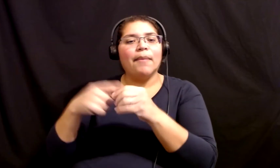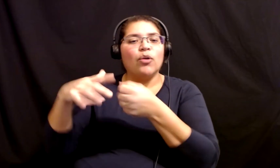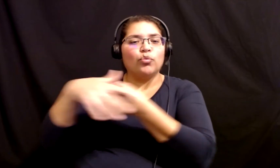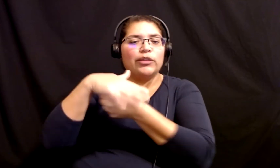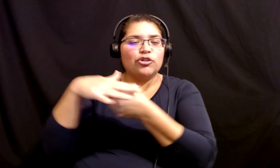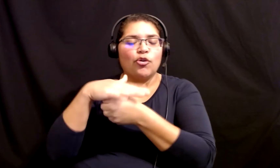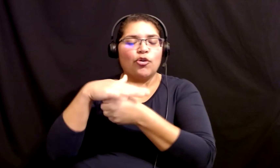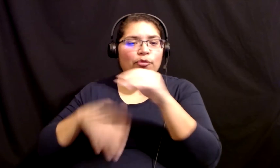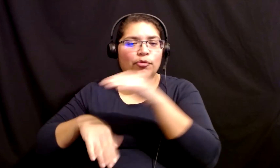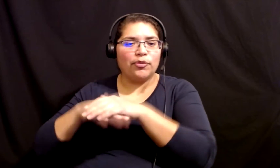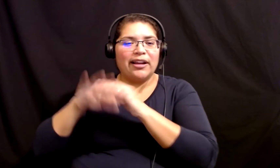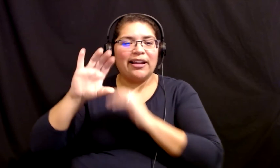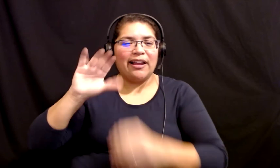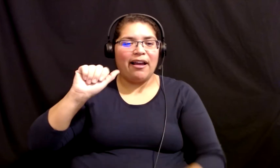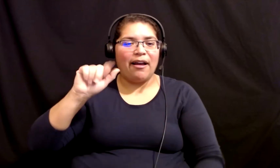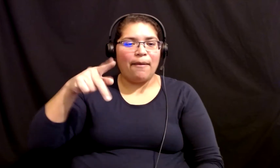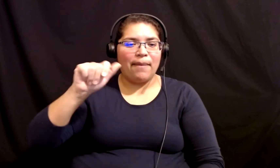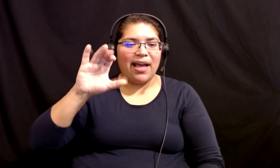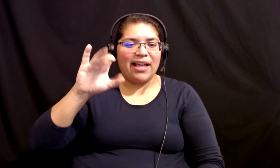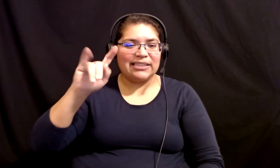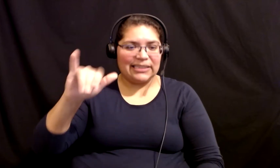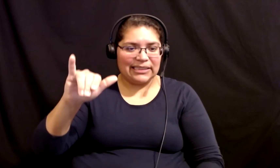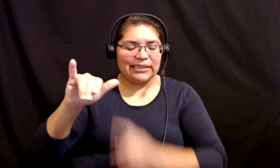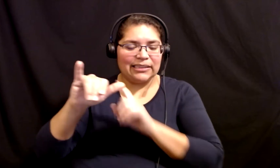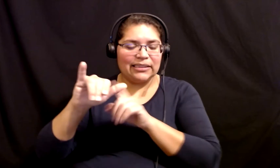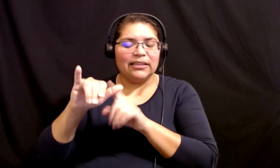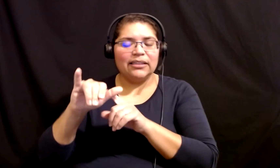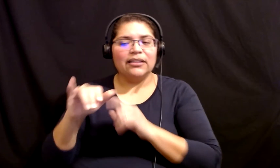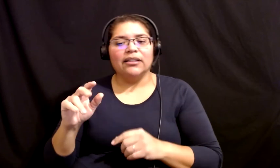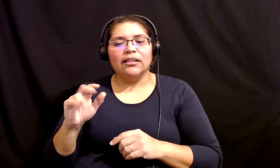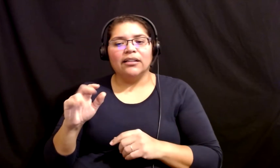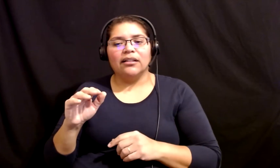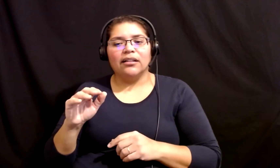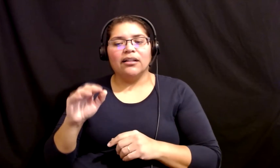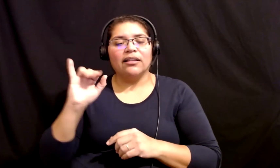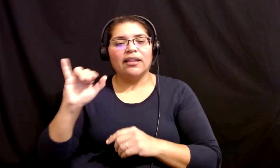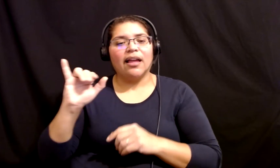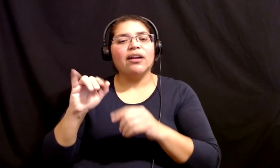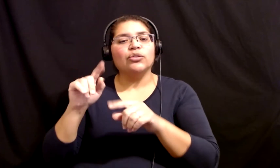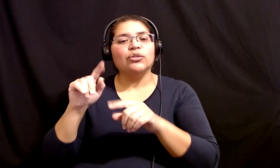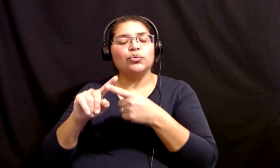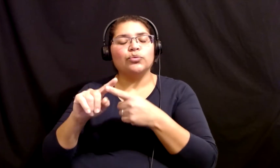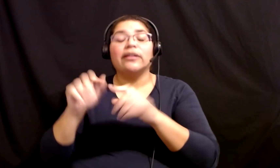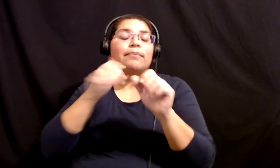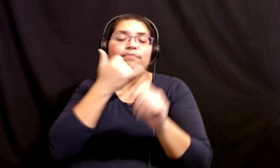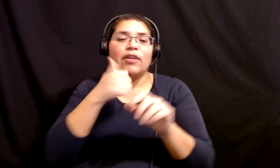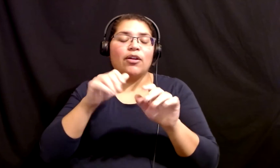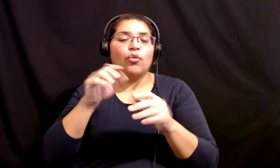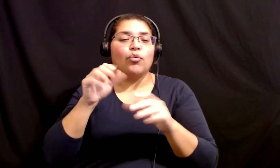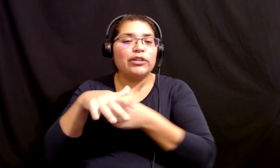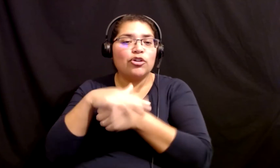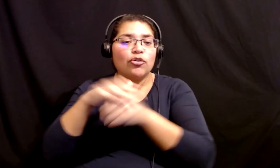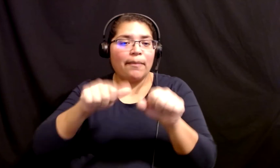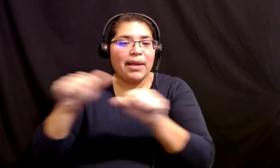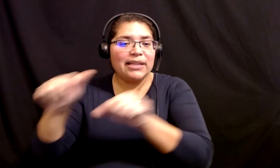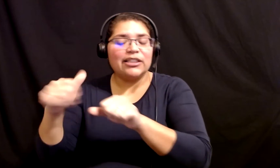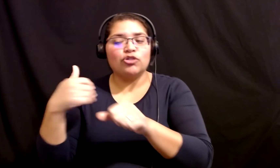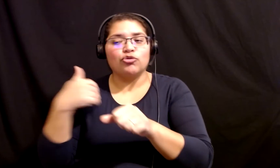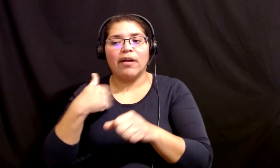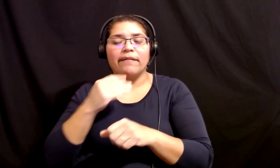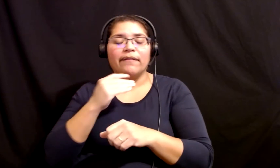capacity, and that's the capacity to create ownership